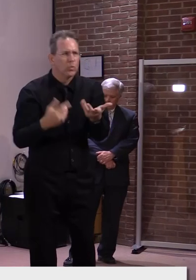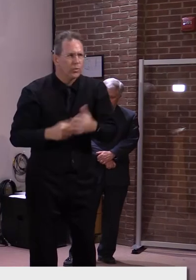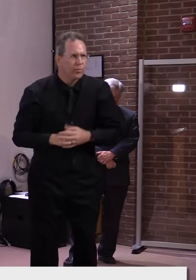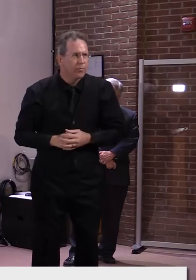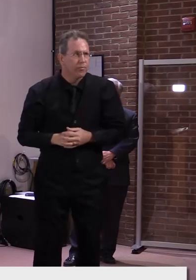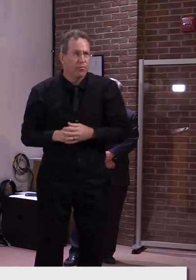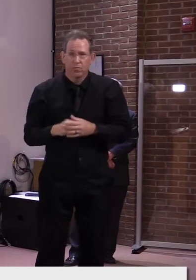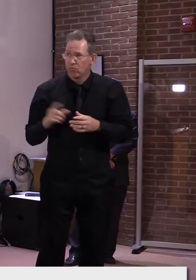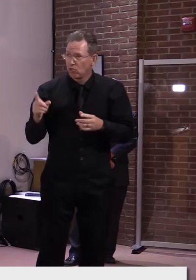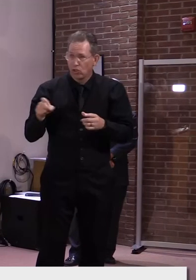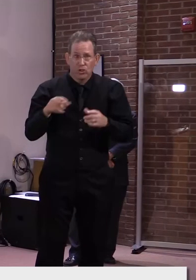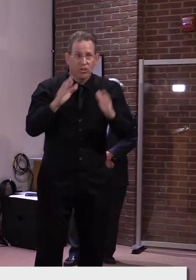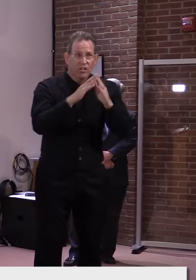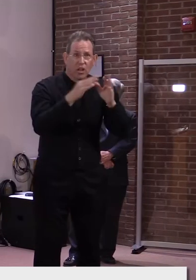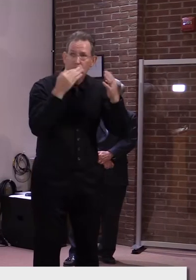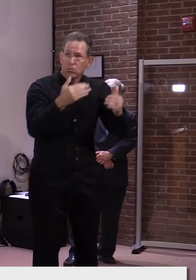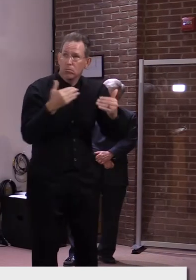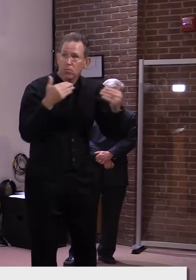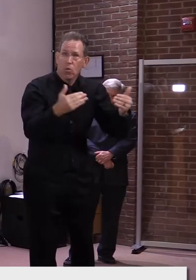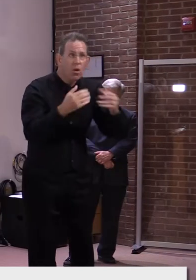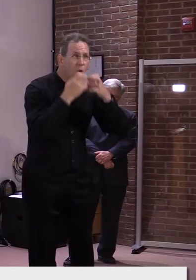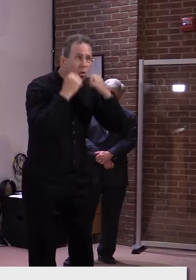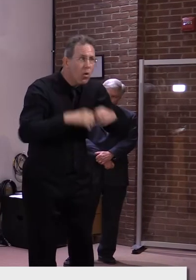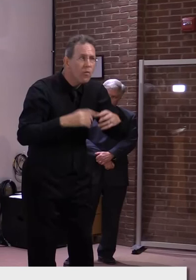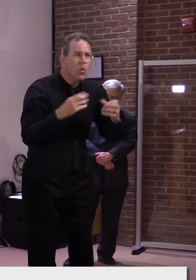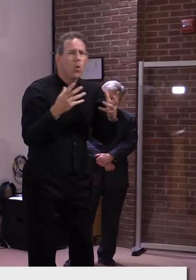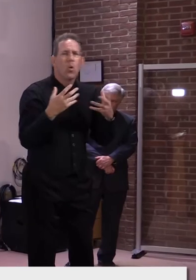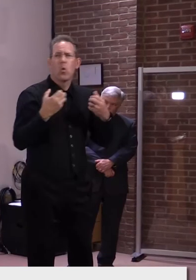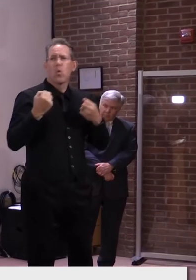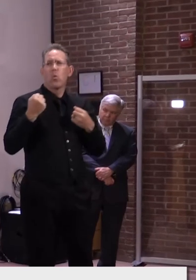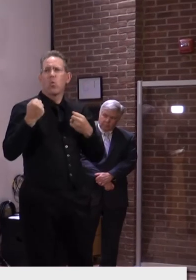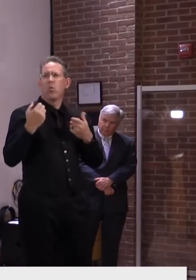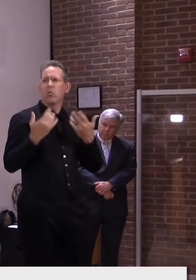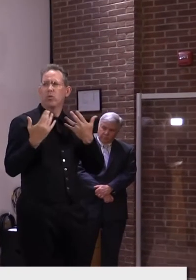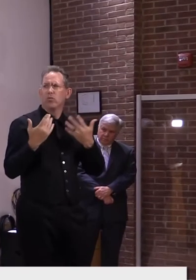their July 4th activities this year?